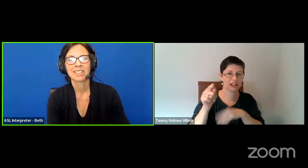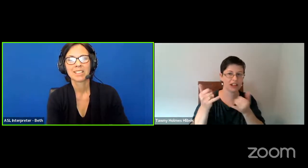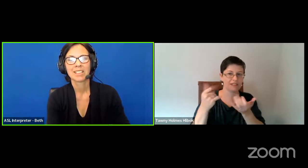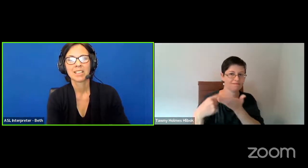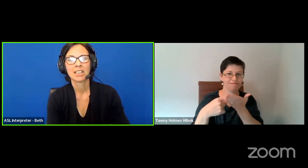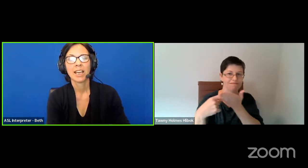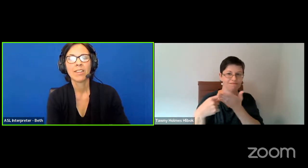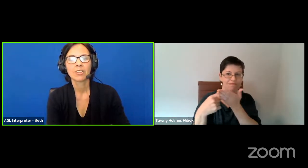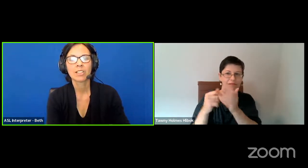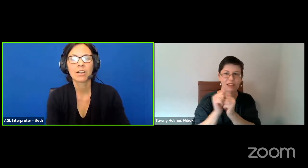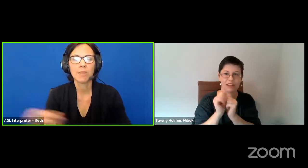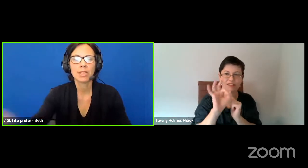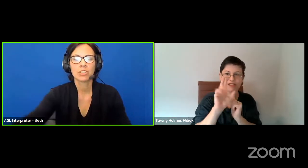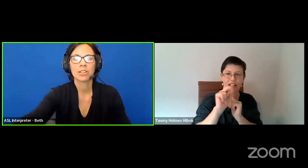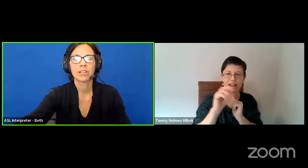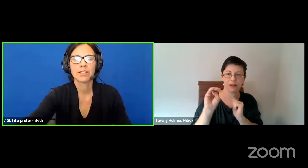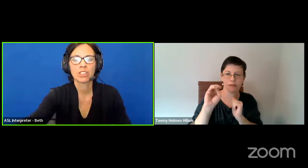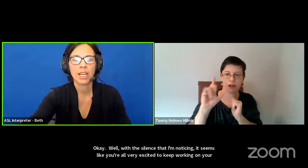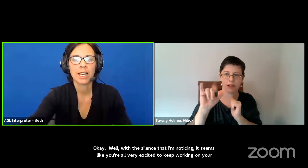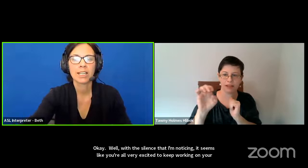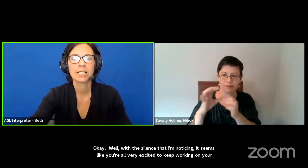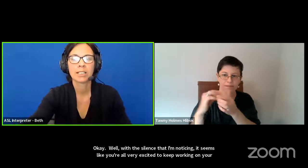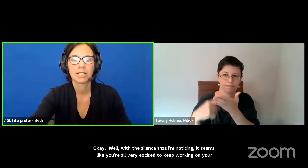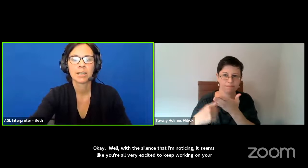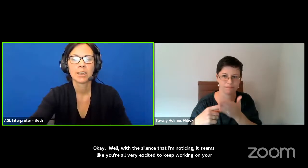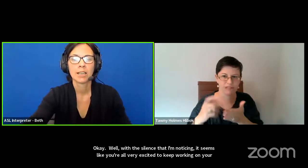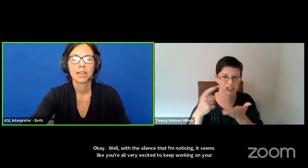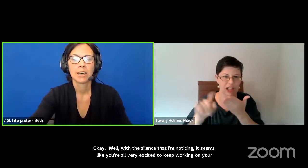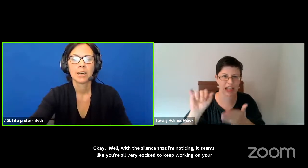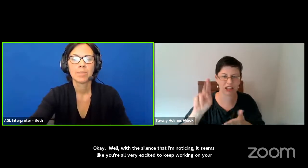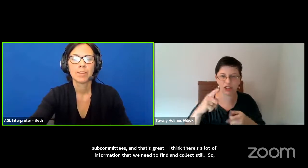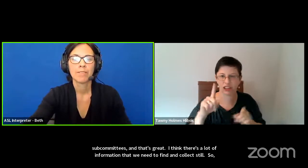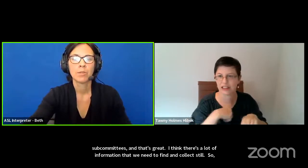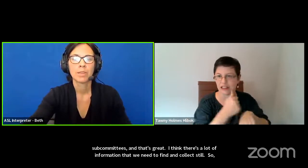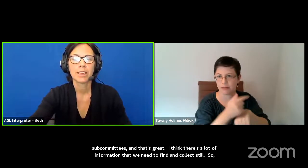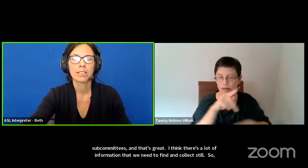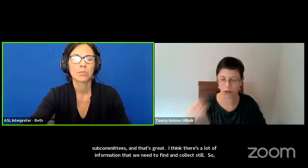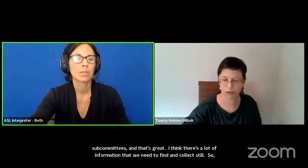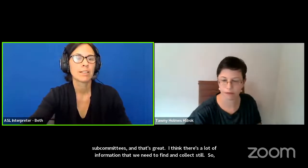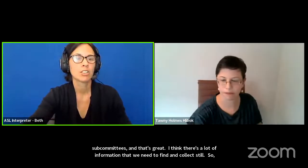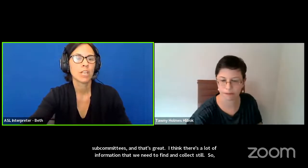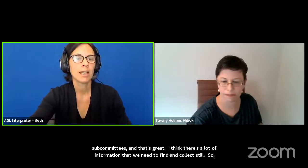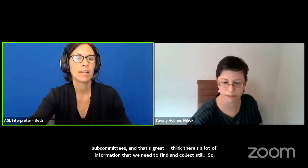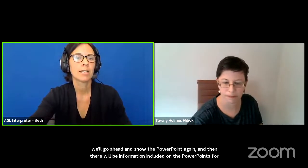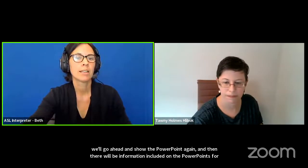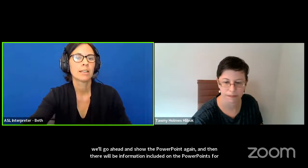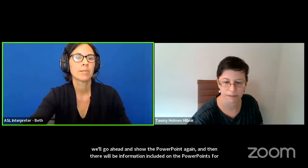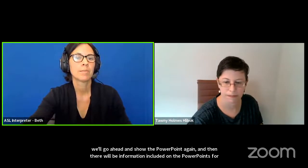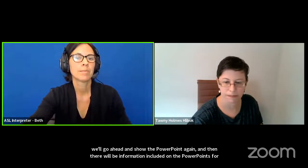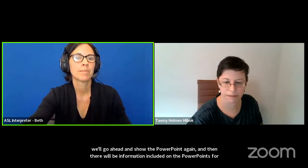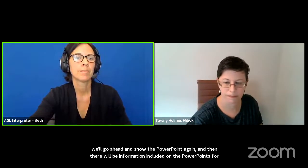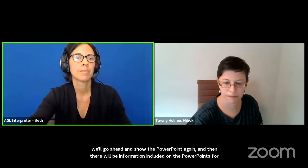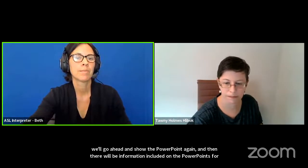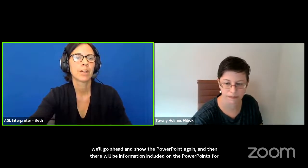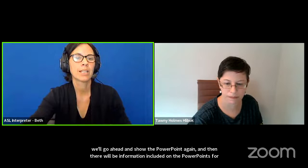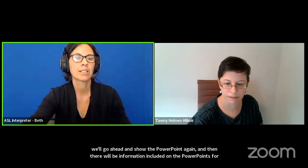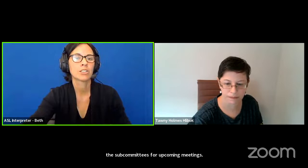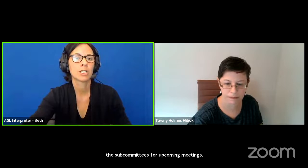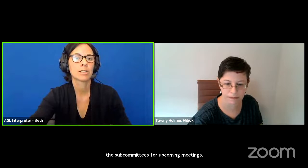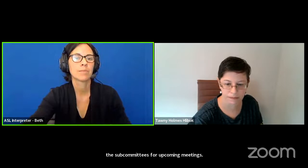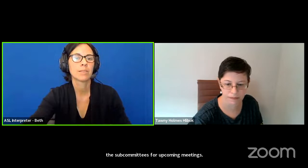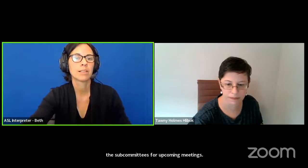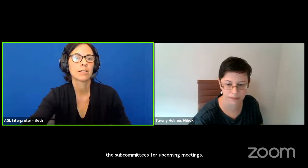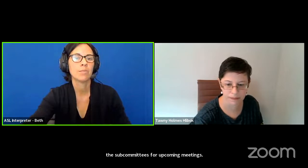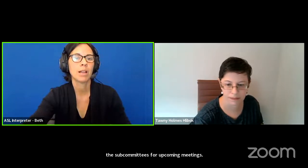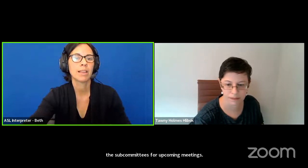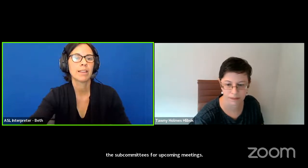meetings. And there's a comment shared in the chat. If you would like to read the chat, Fran